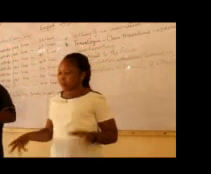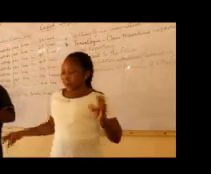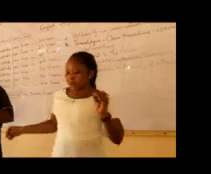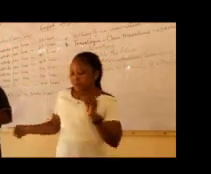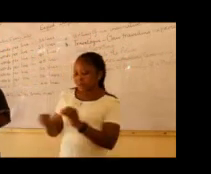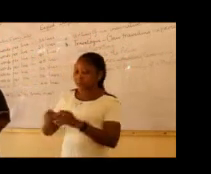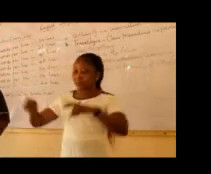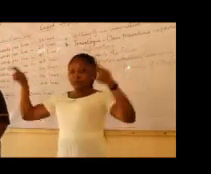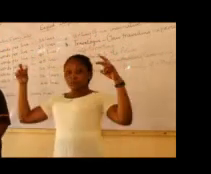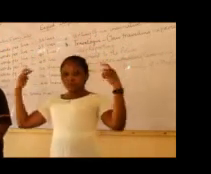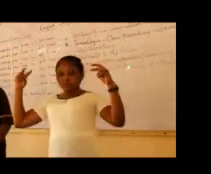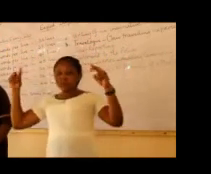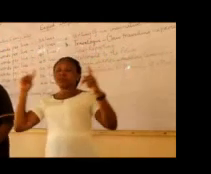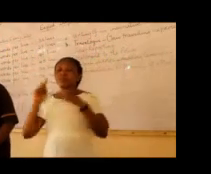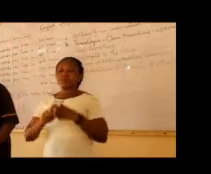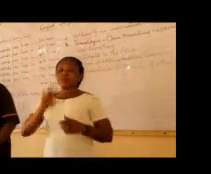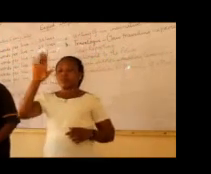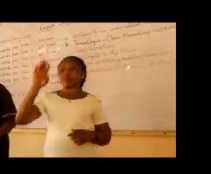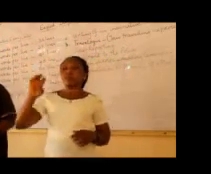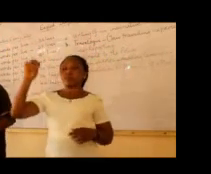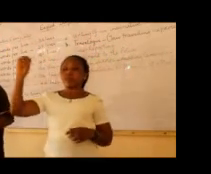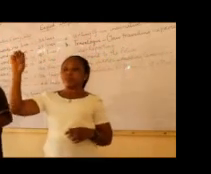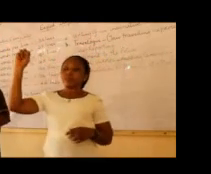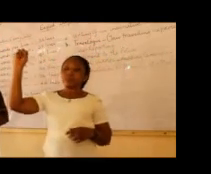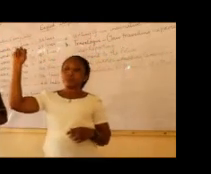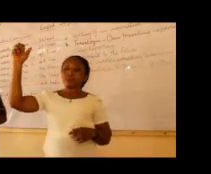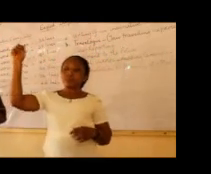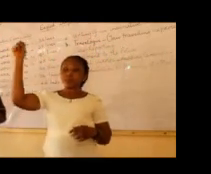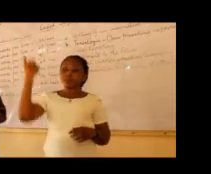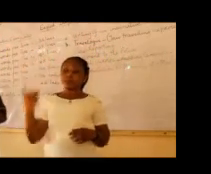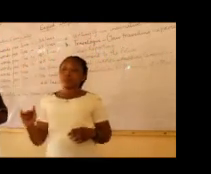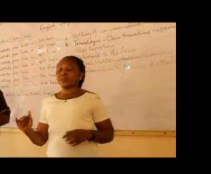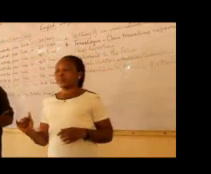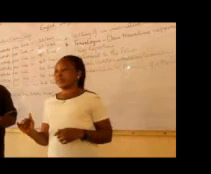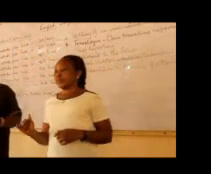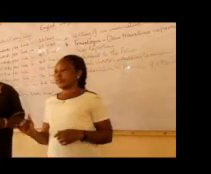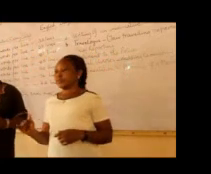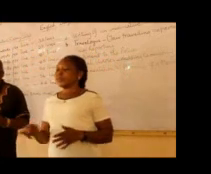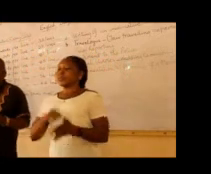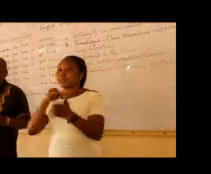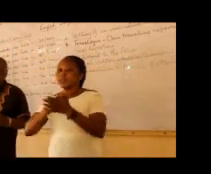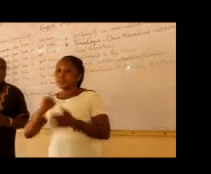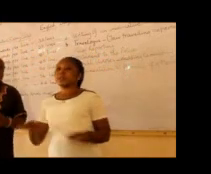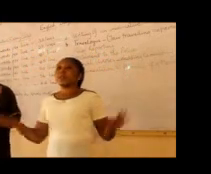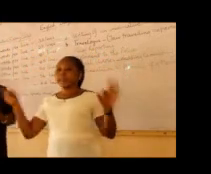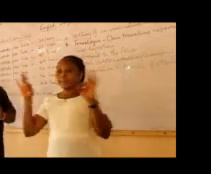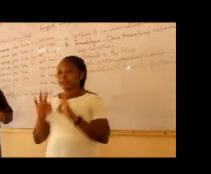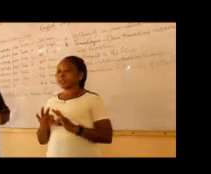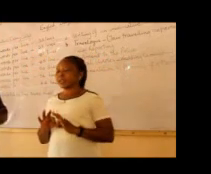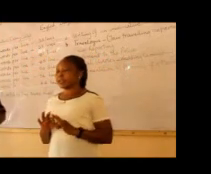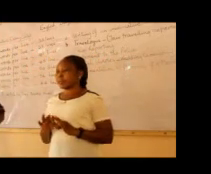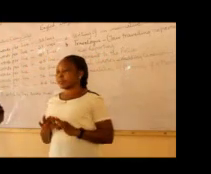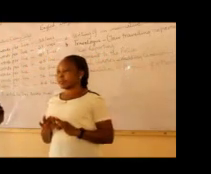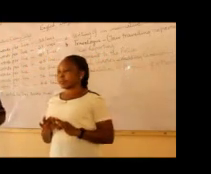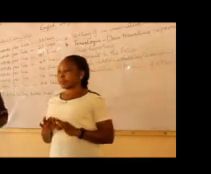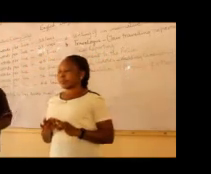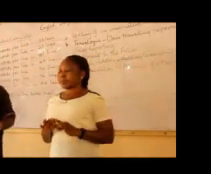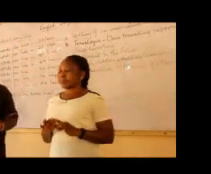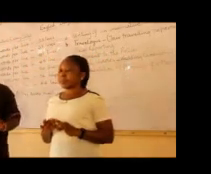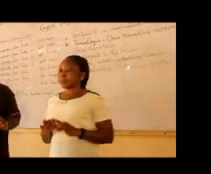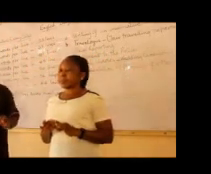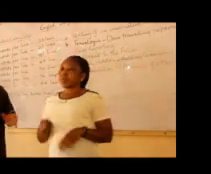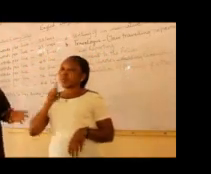title to your essay. That's important. Absence of